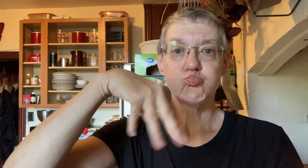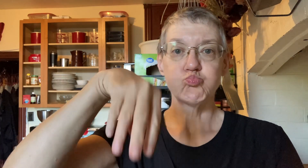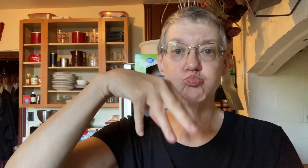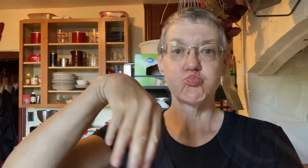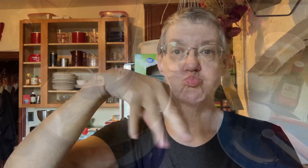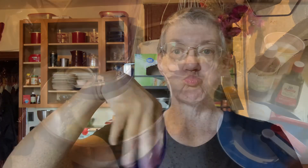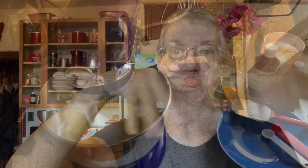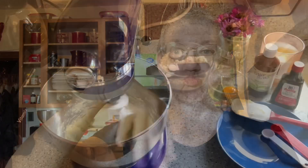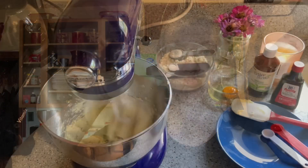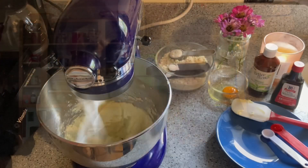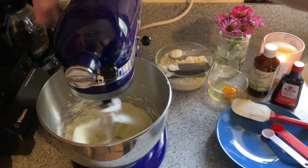Beat well.